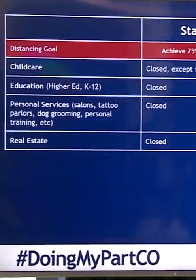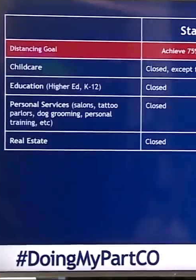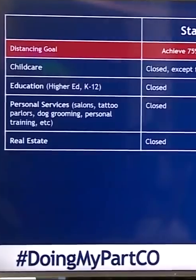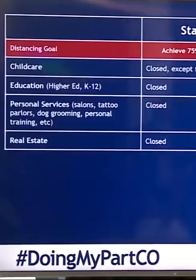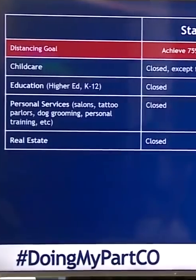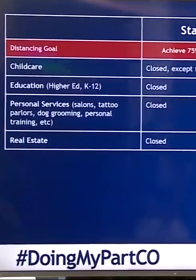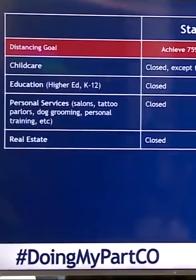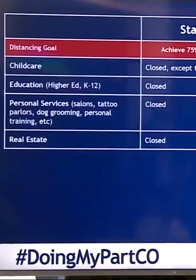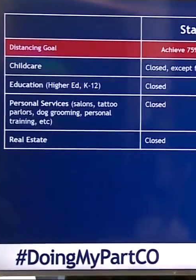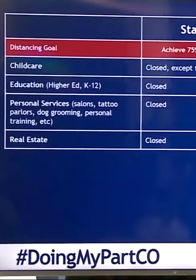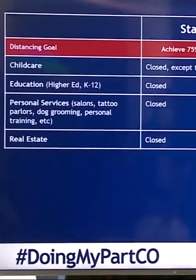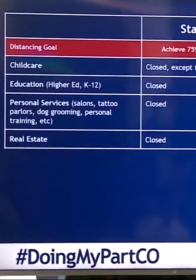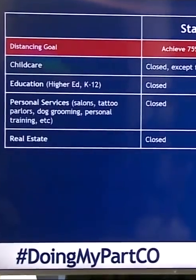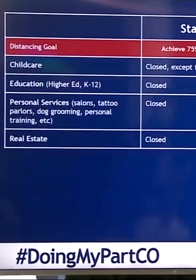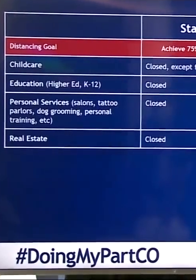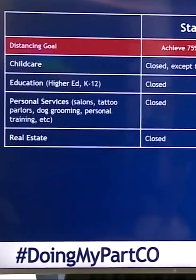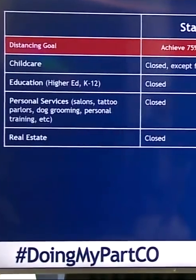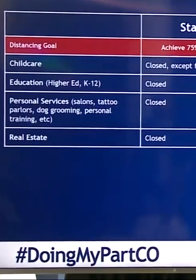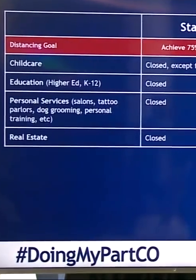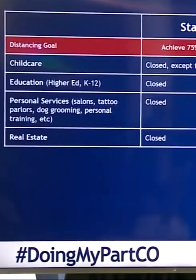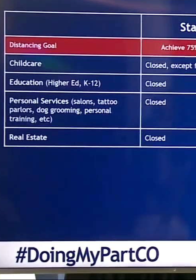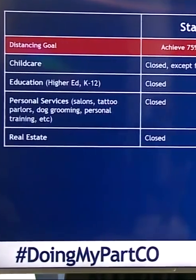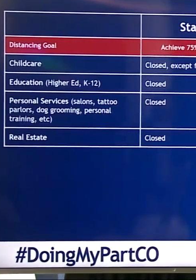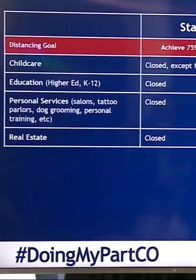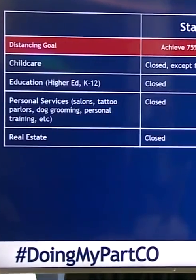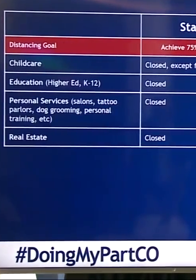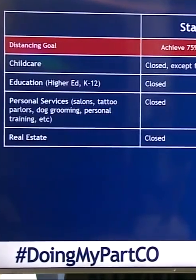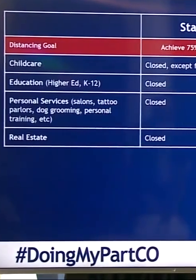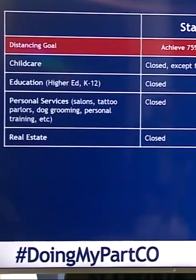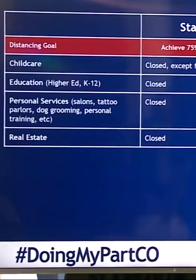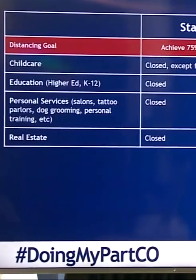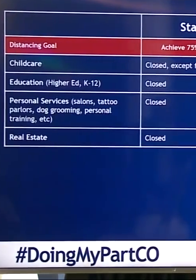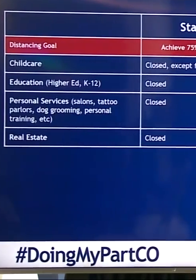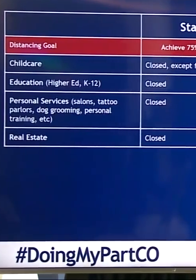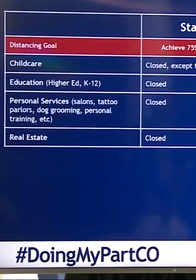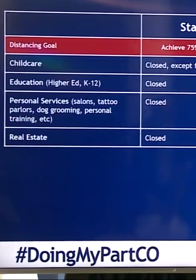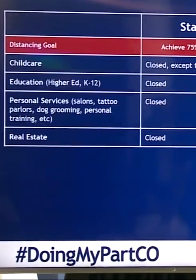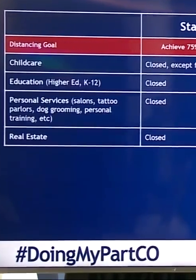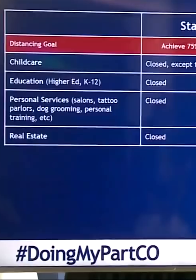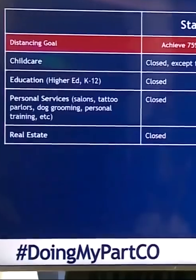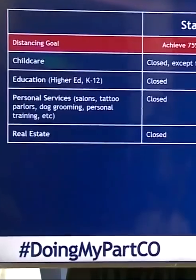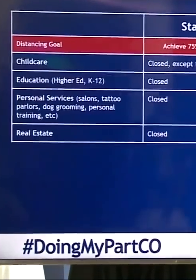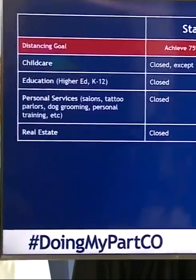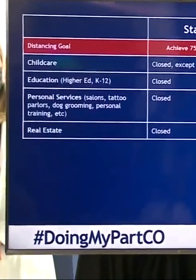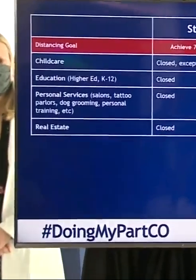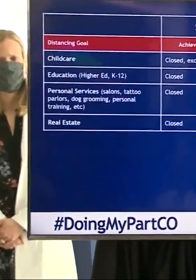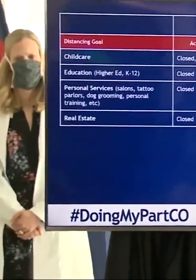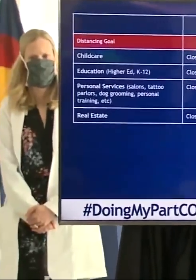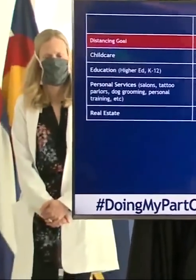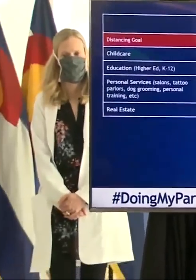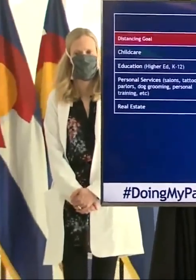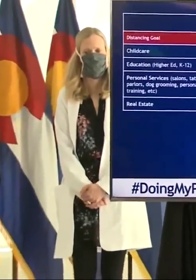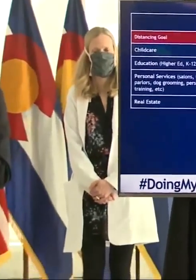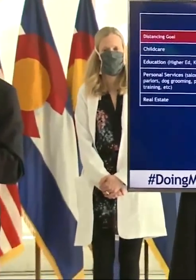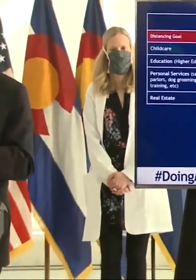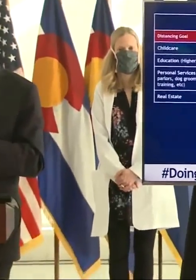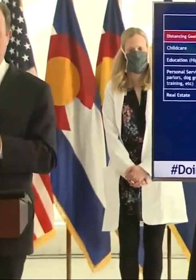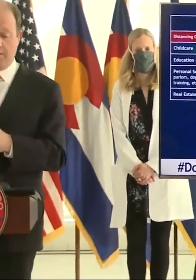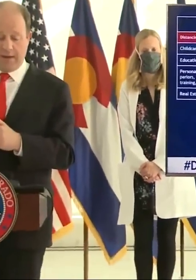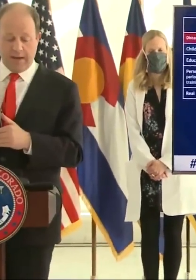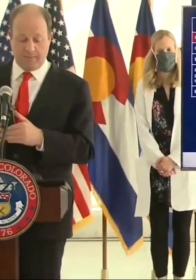to those with pre-existing conditions, moderate asthma, above a certain age. The telecommuting availability should be maximized for those who are most